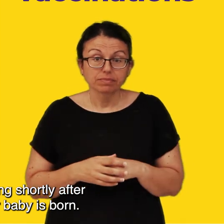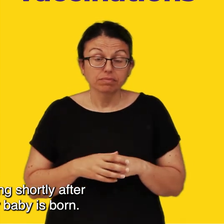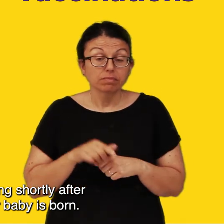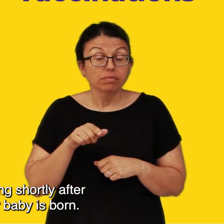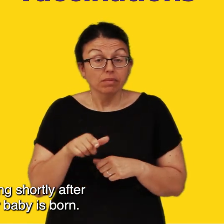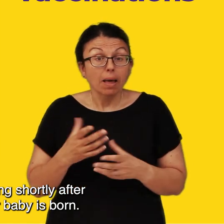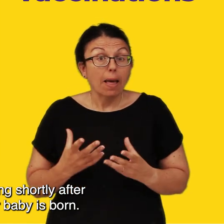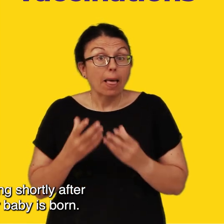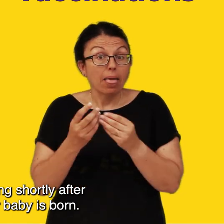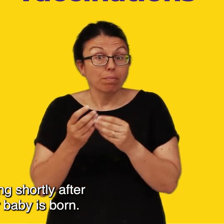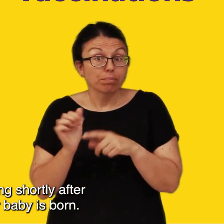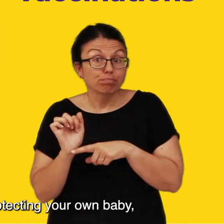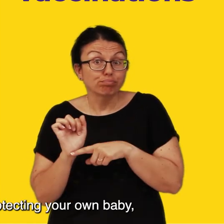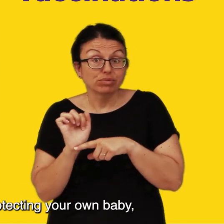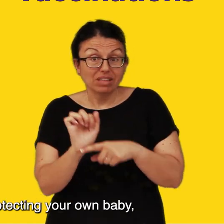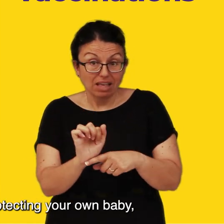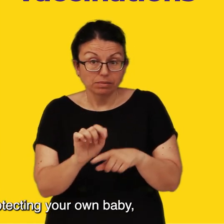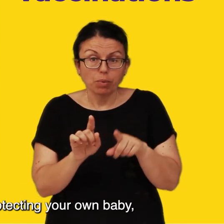is born.